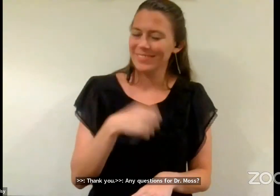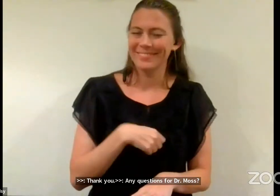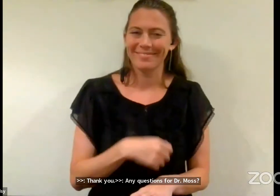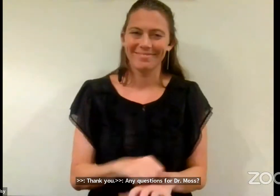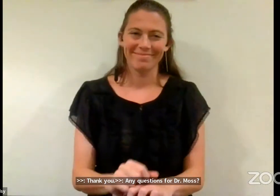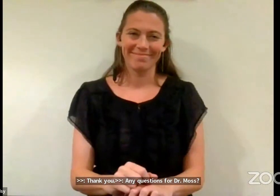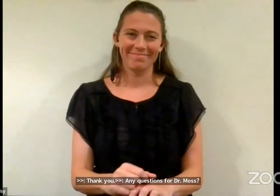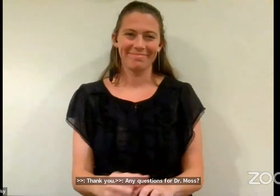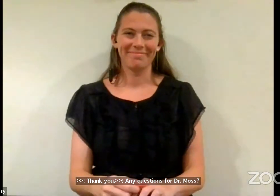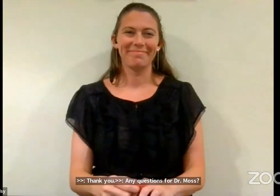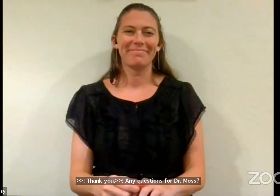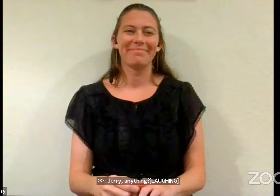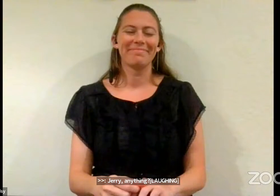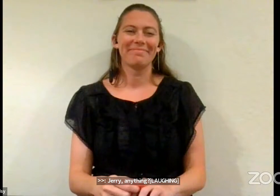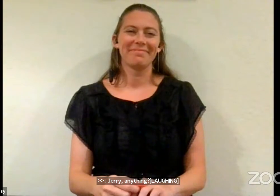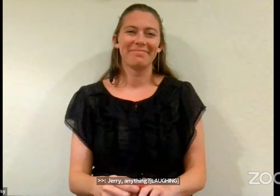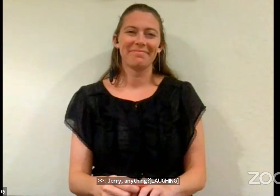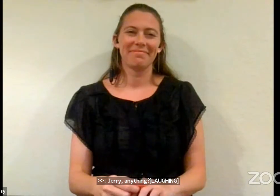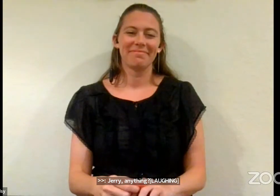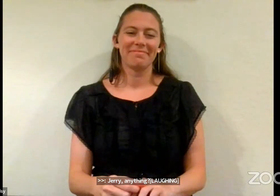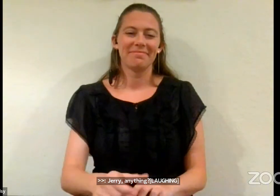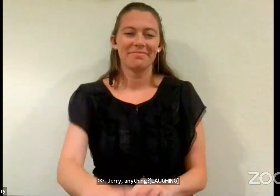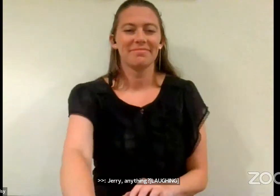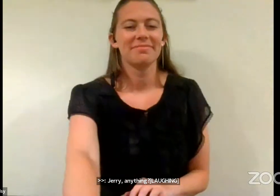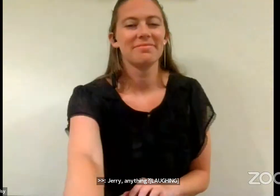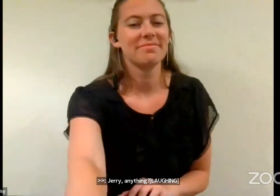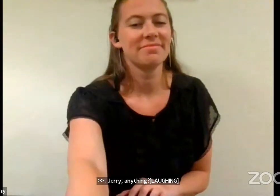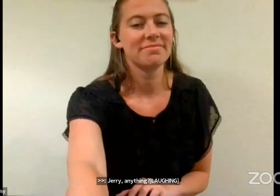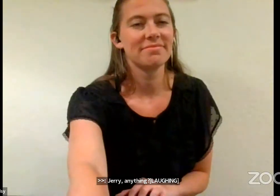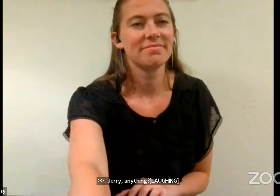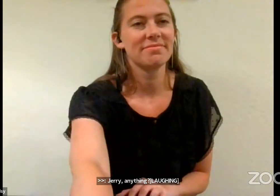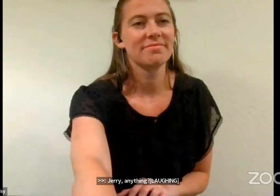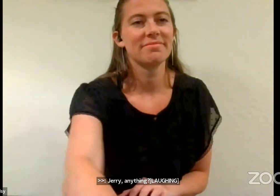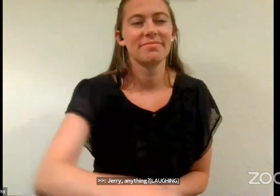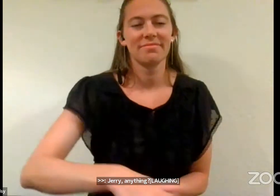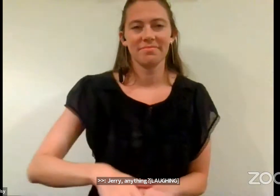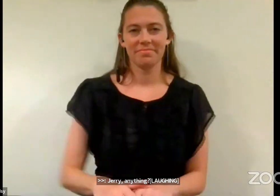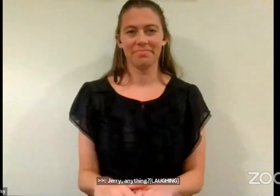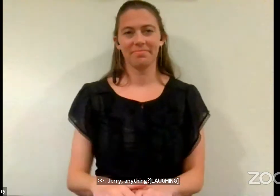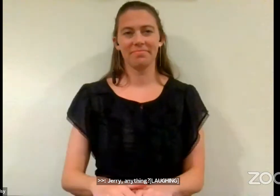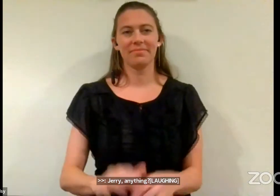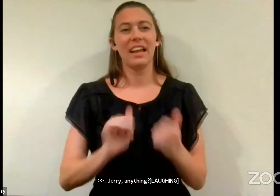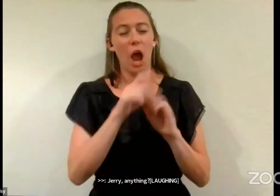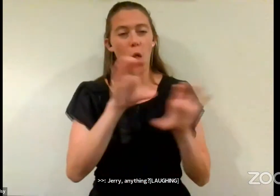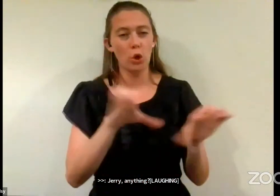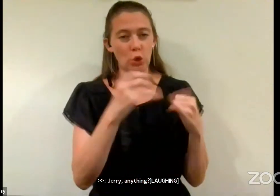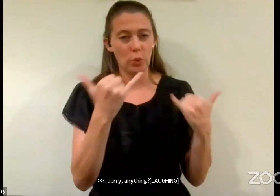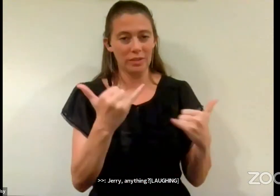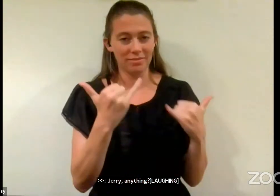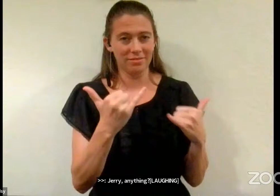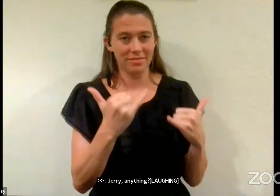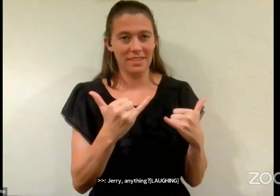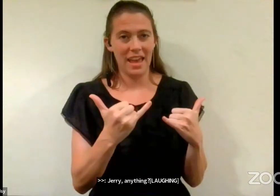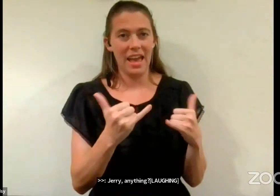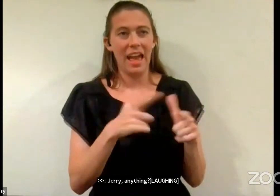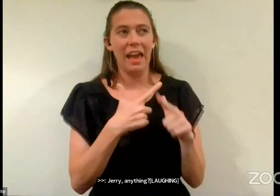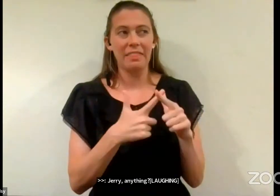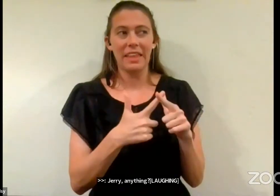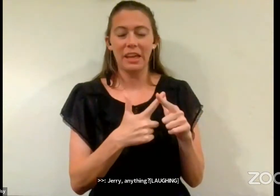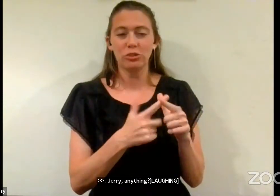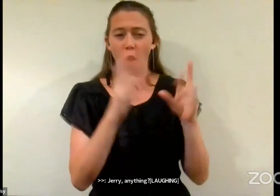are you, sir? And compliments on your transportation choices for today. And hopefully they work out well